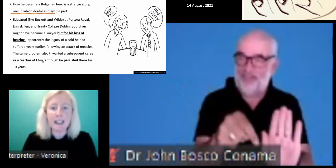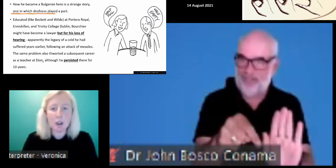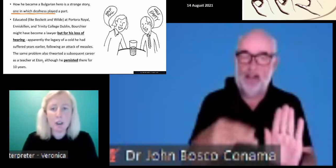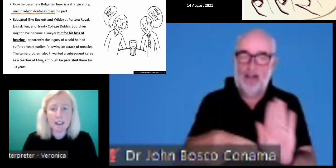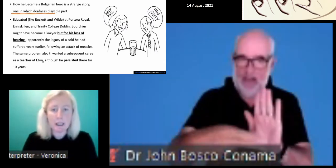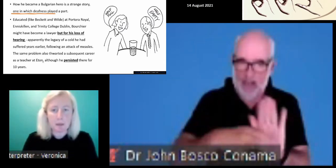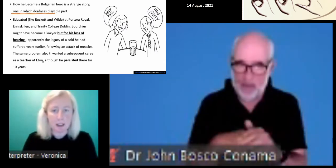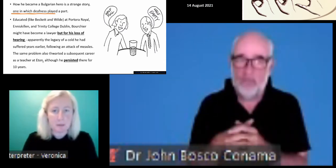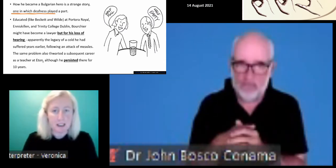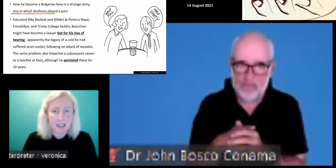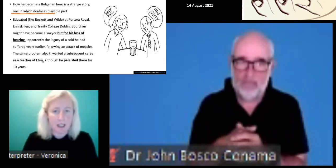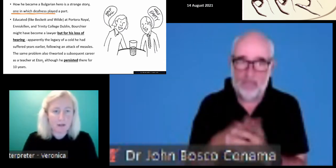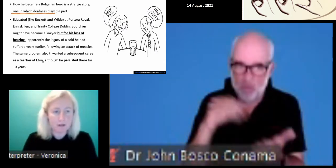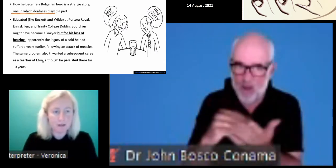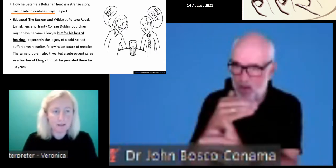Again, look at the label of being deaf.